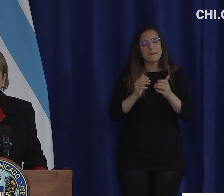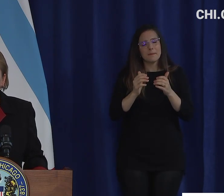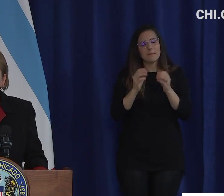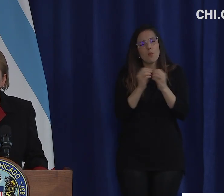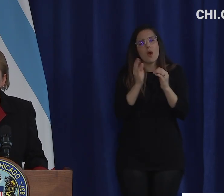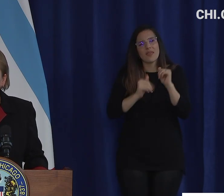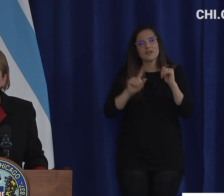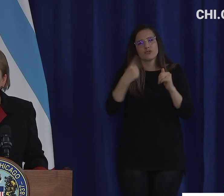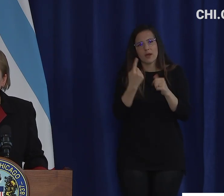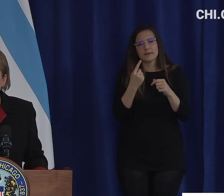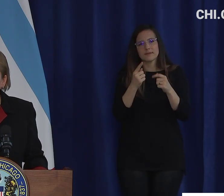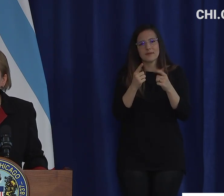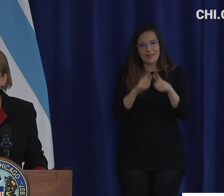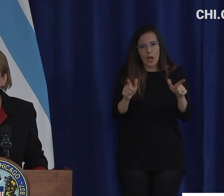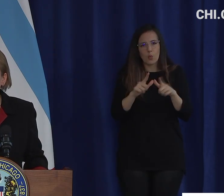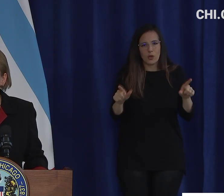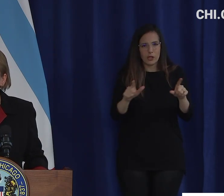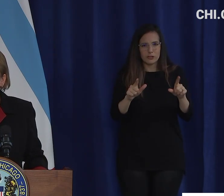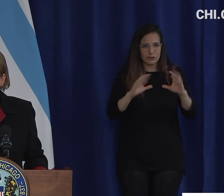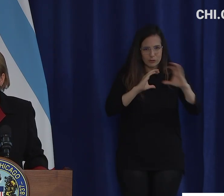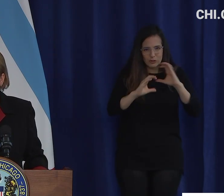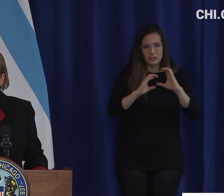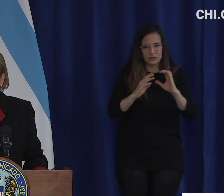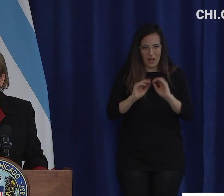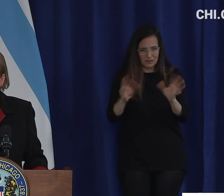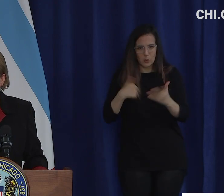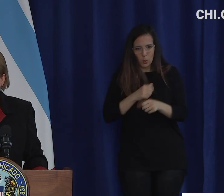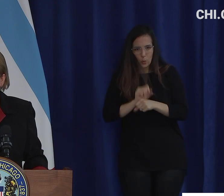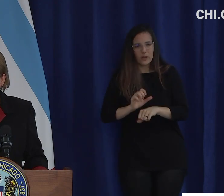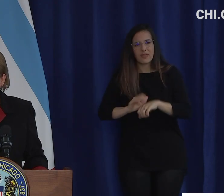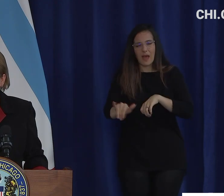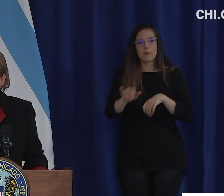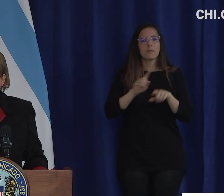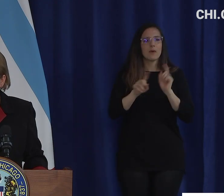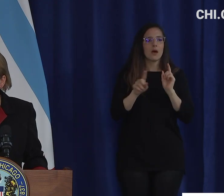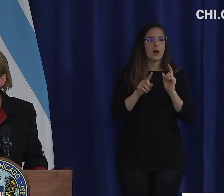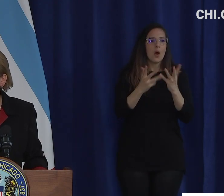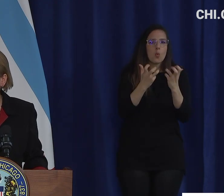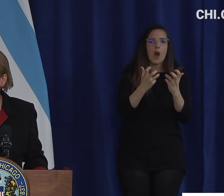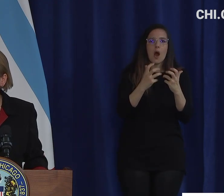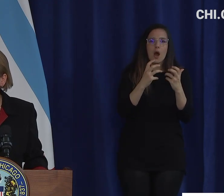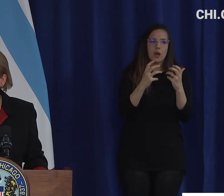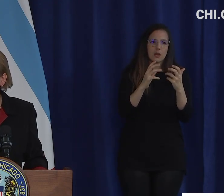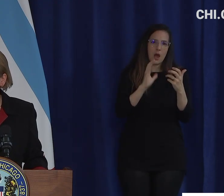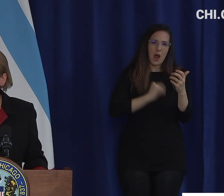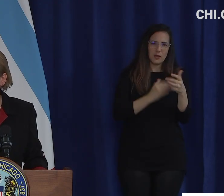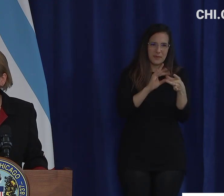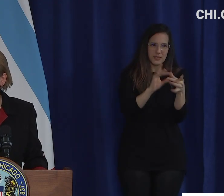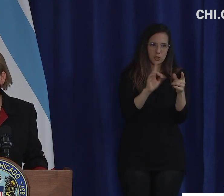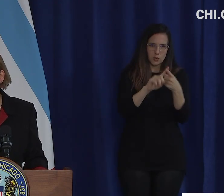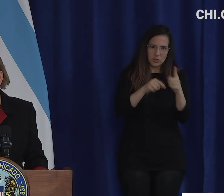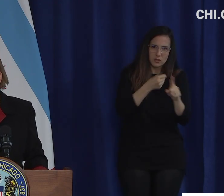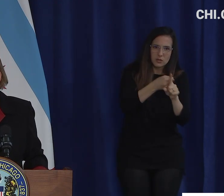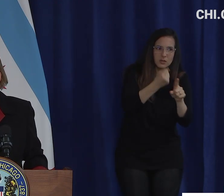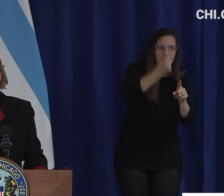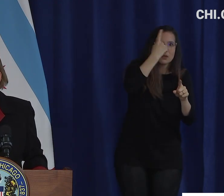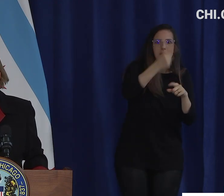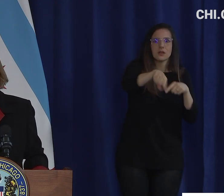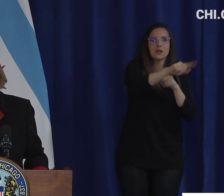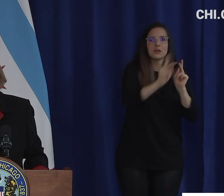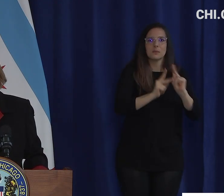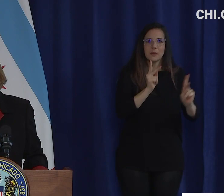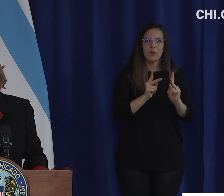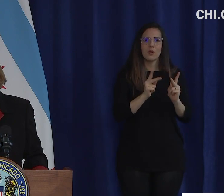working on, but I really want to make sure that messaging is reaching the folks who live in these zip codes so that they know that